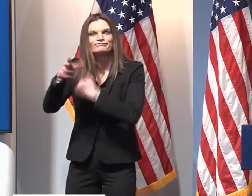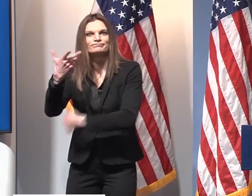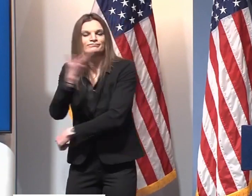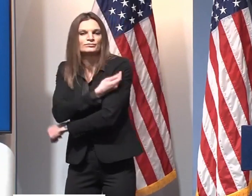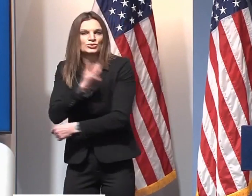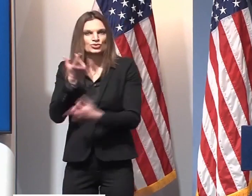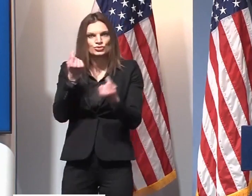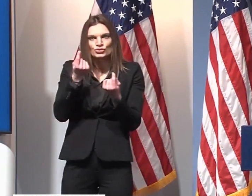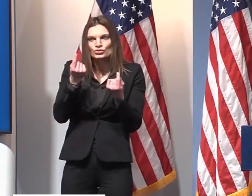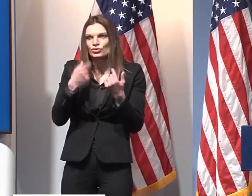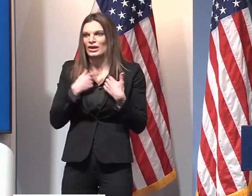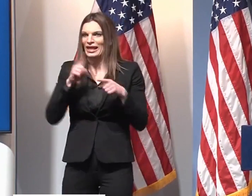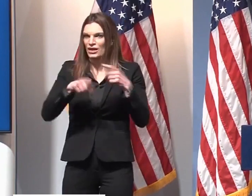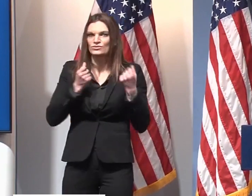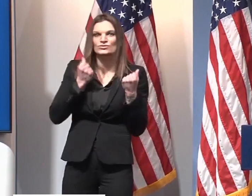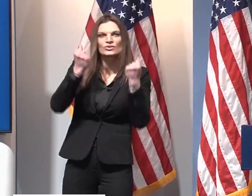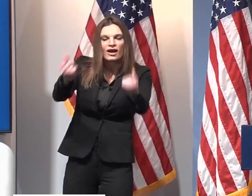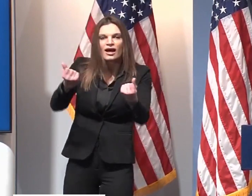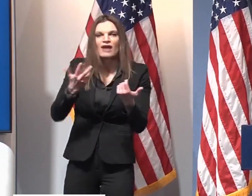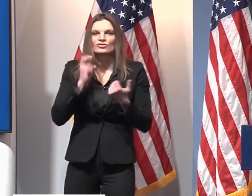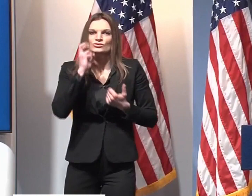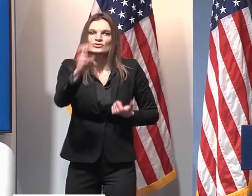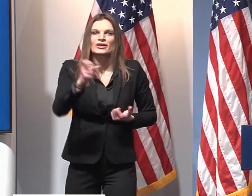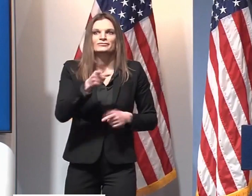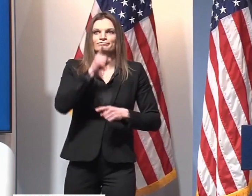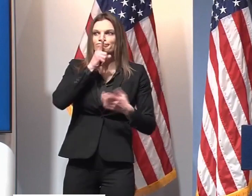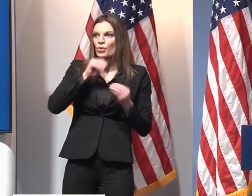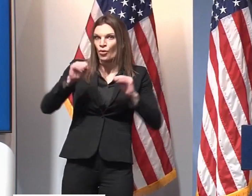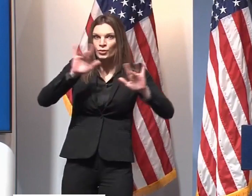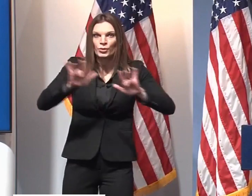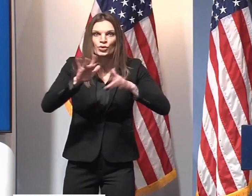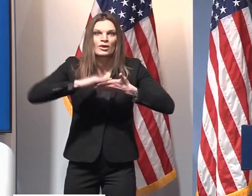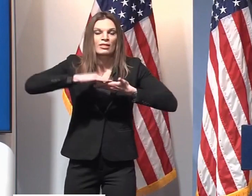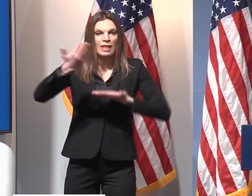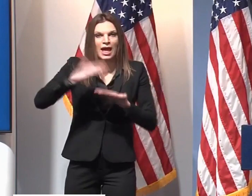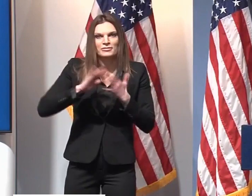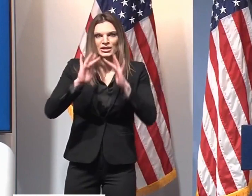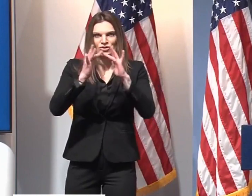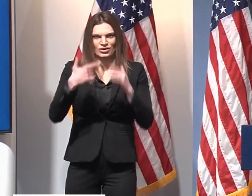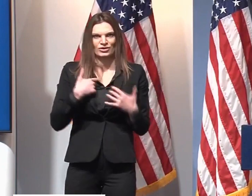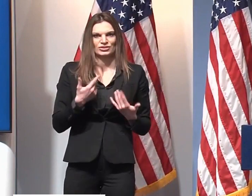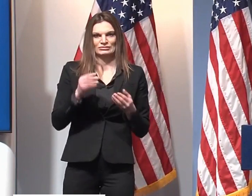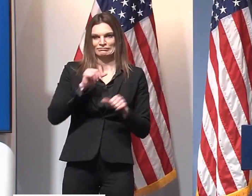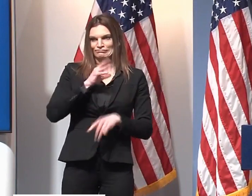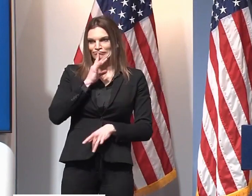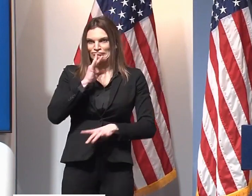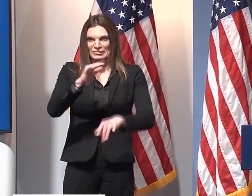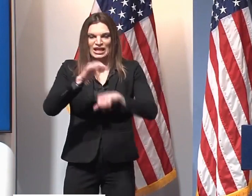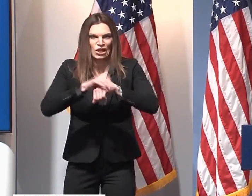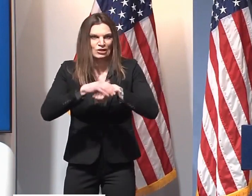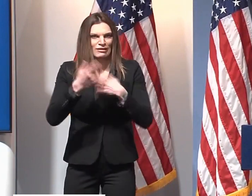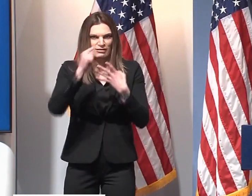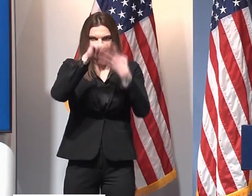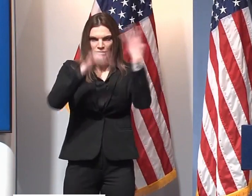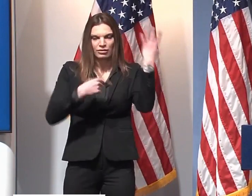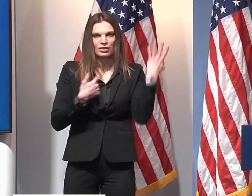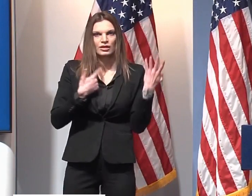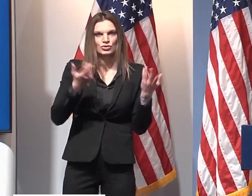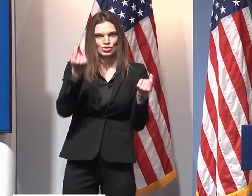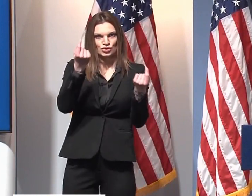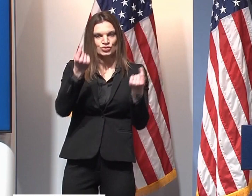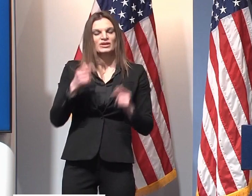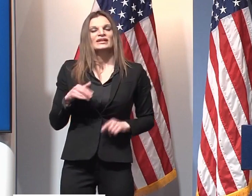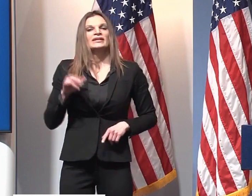or don't have access to a car, a computer, internet, or you don't speak English. This is what